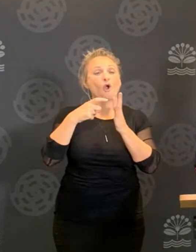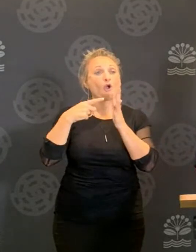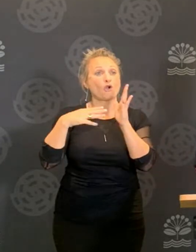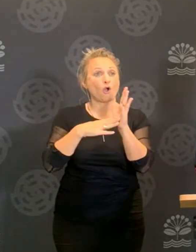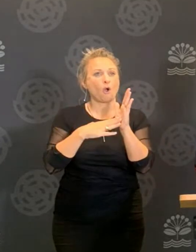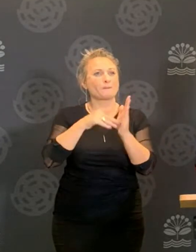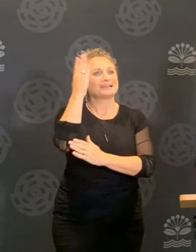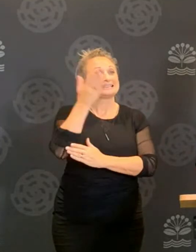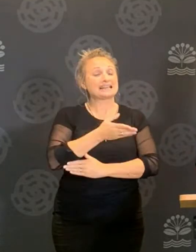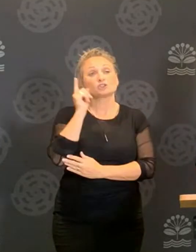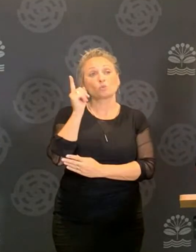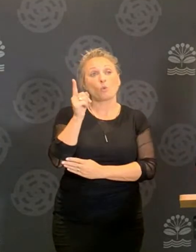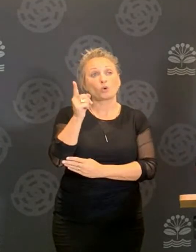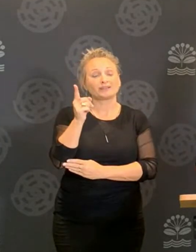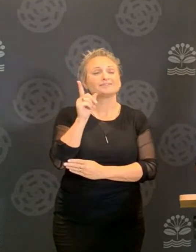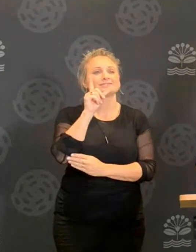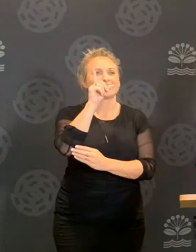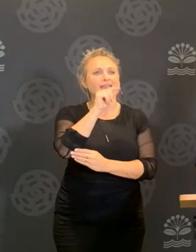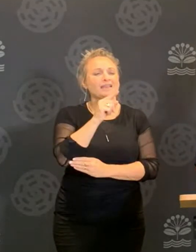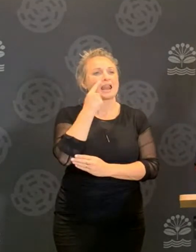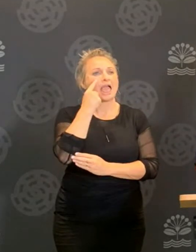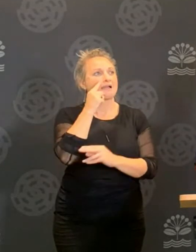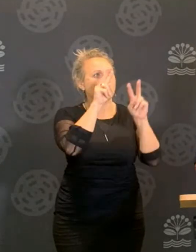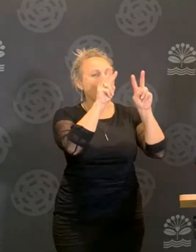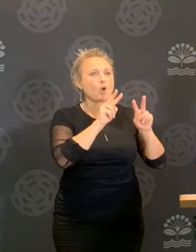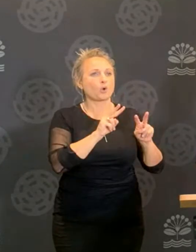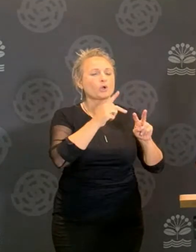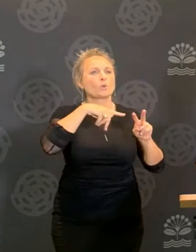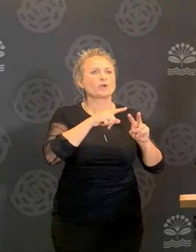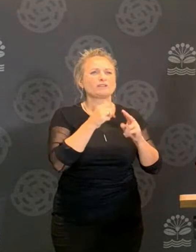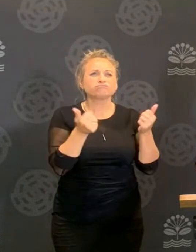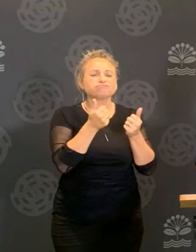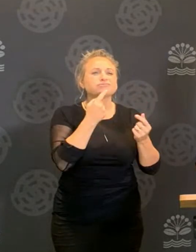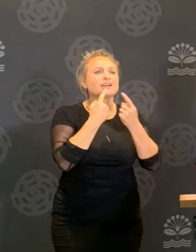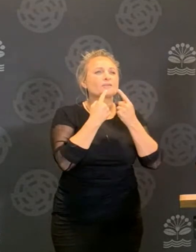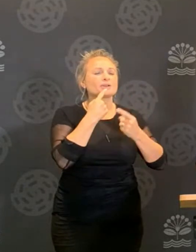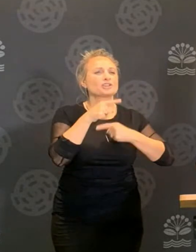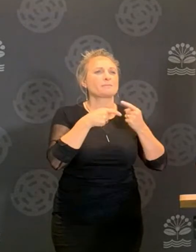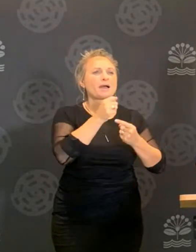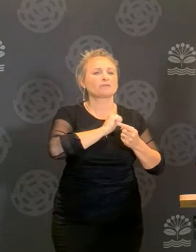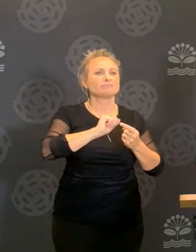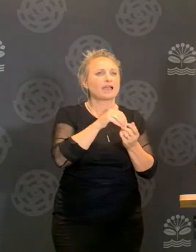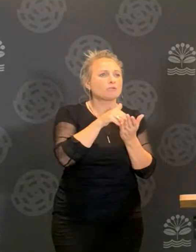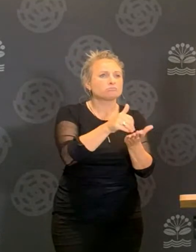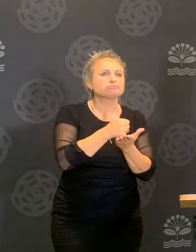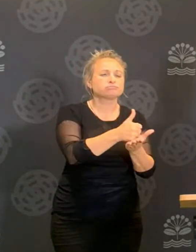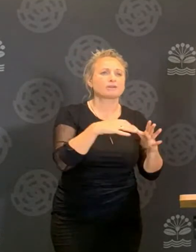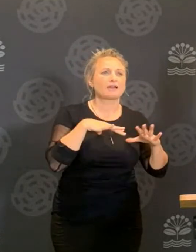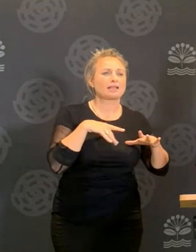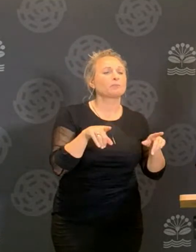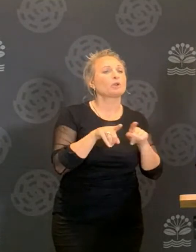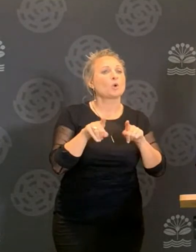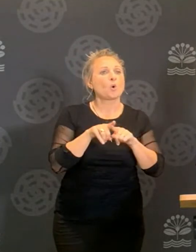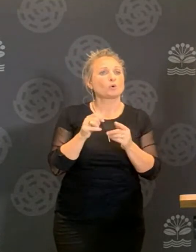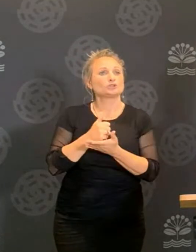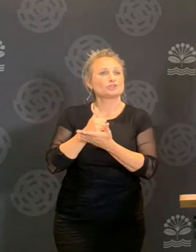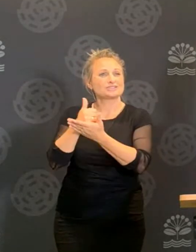And we also have, of course, a range of information both on our response activities and also the support that you can access on